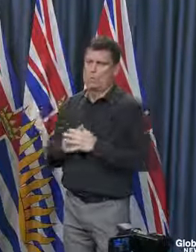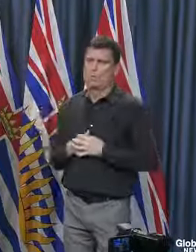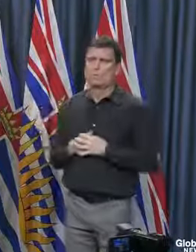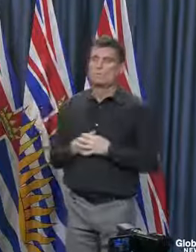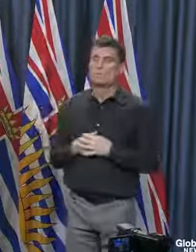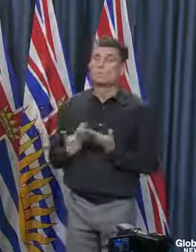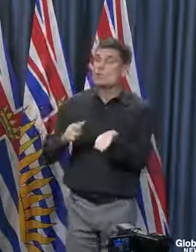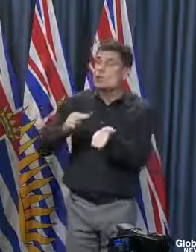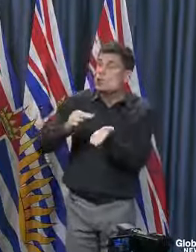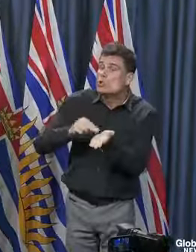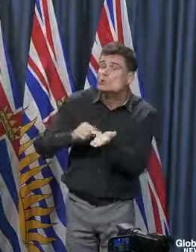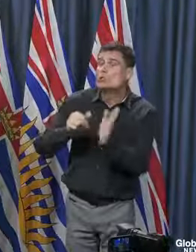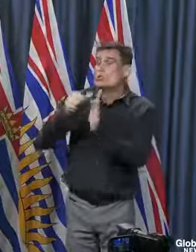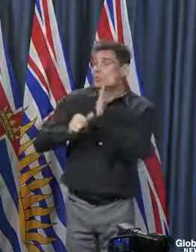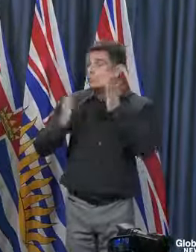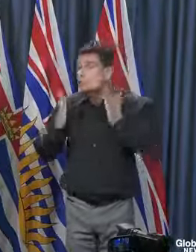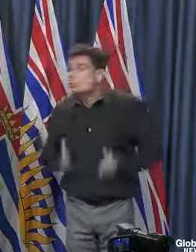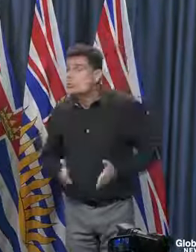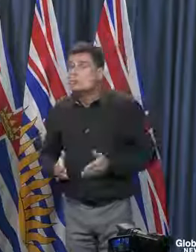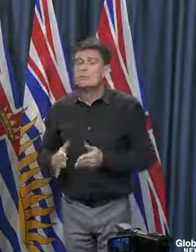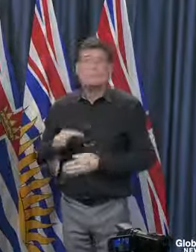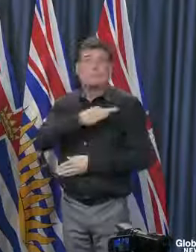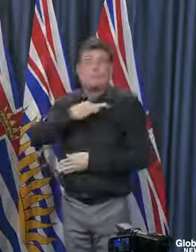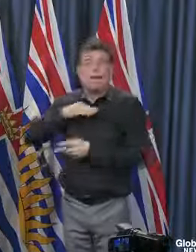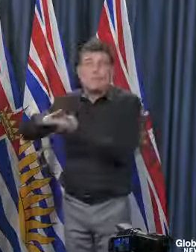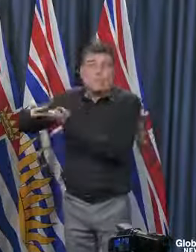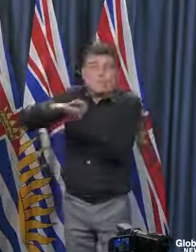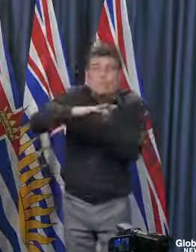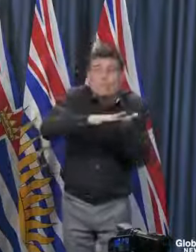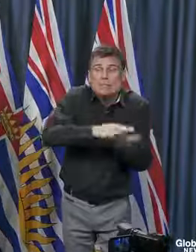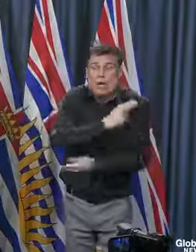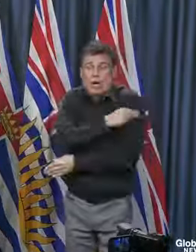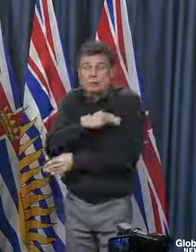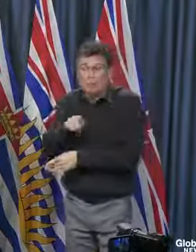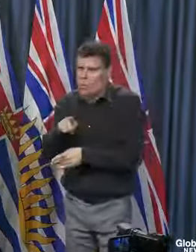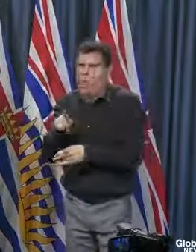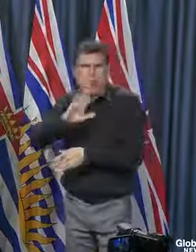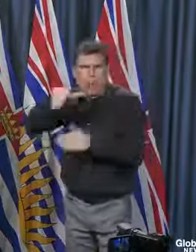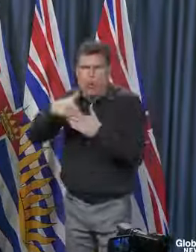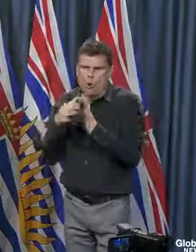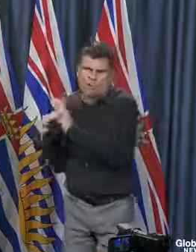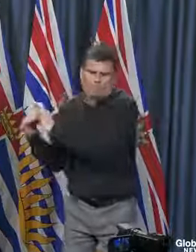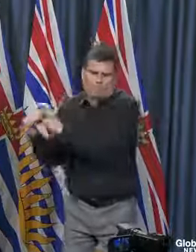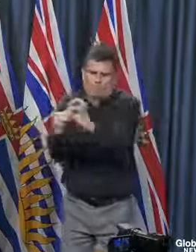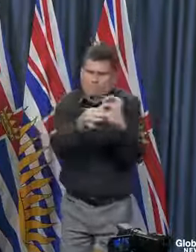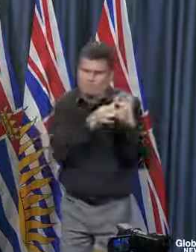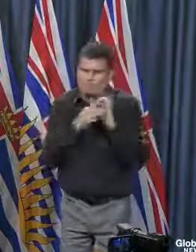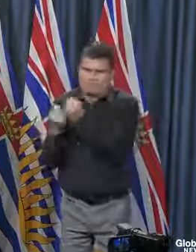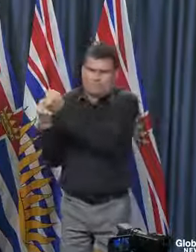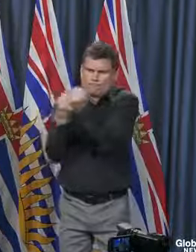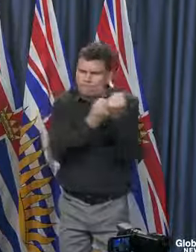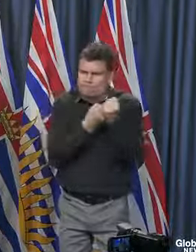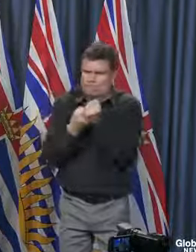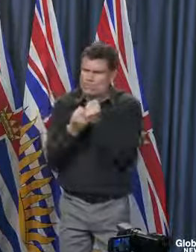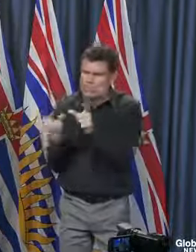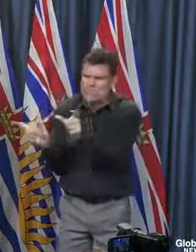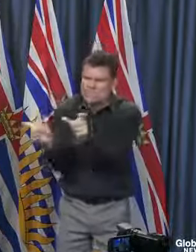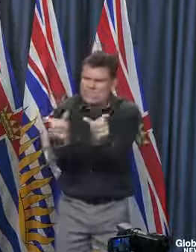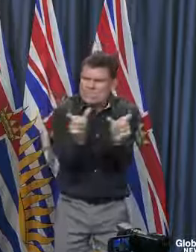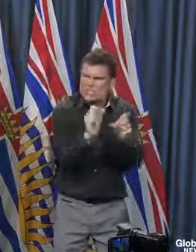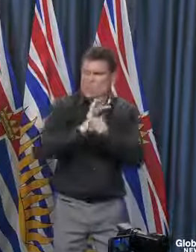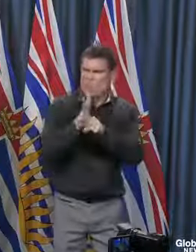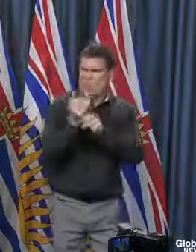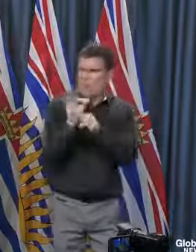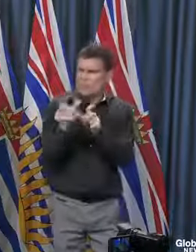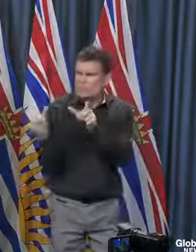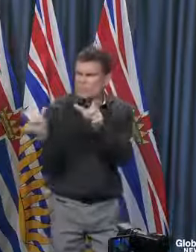to see that that happen in the most effective possible of ways. As Dr. Henry has said, in particular, Lions Gate Hospital in the Vancouver Coastal